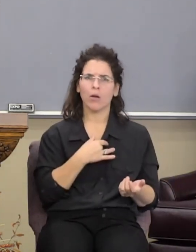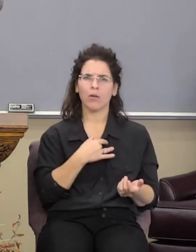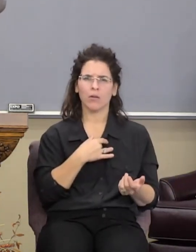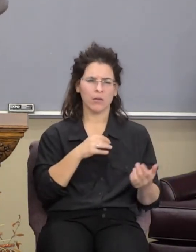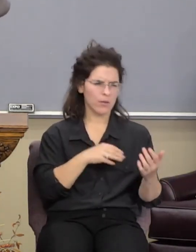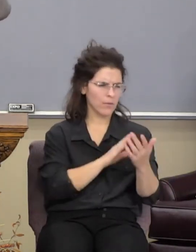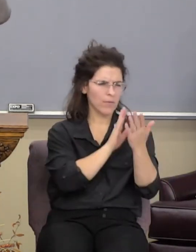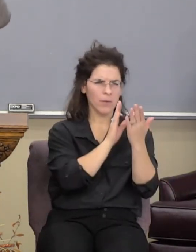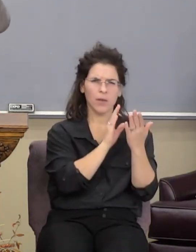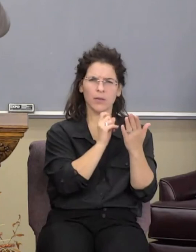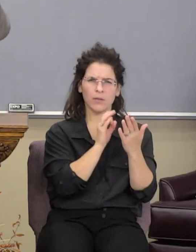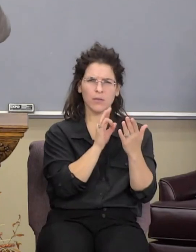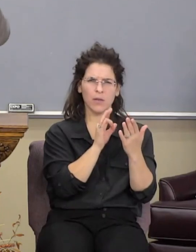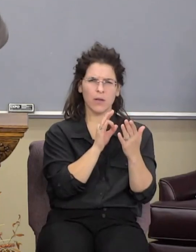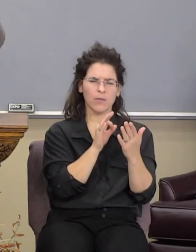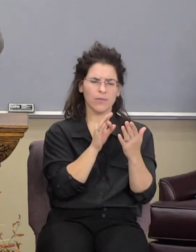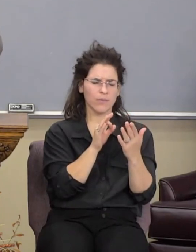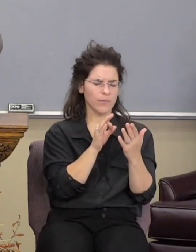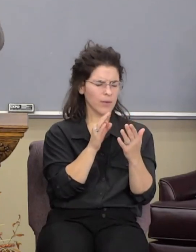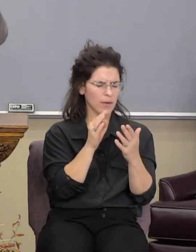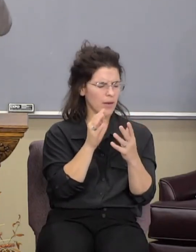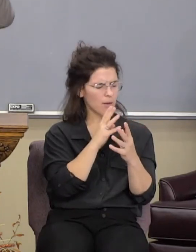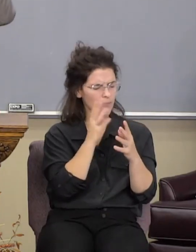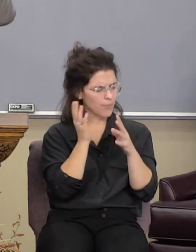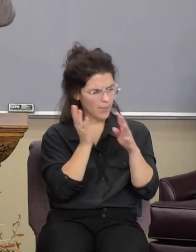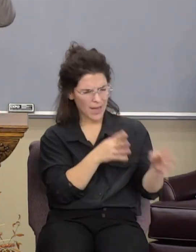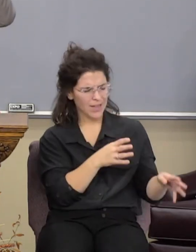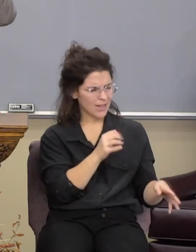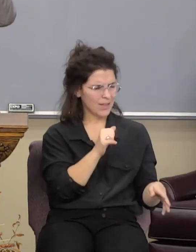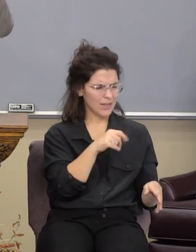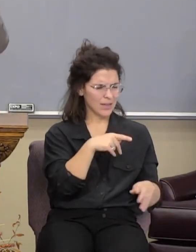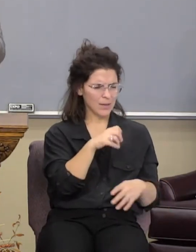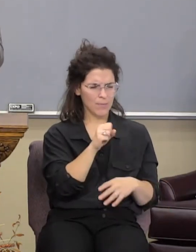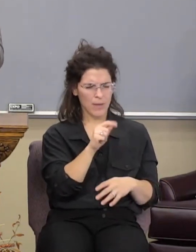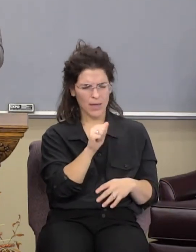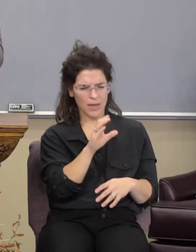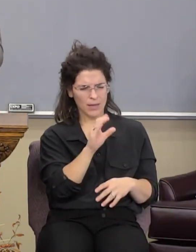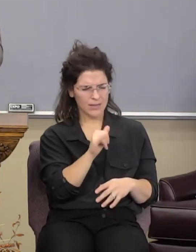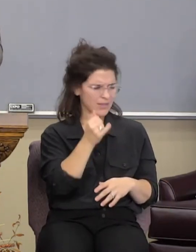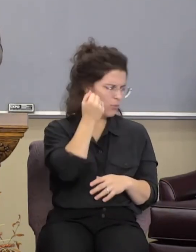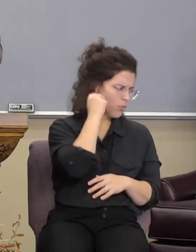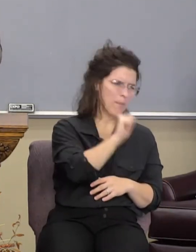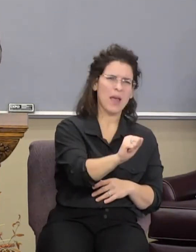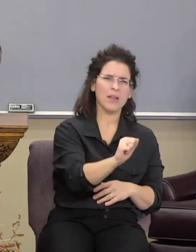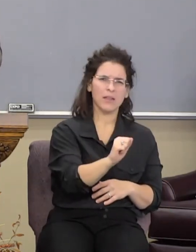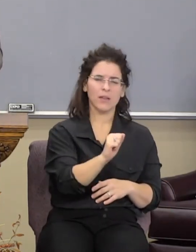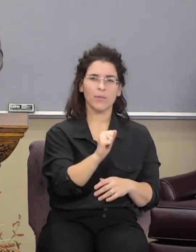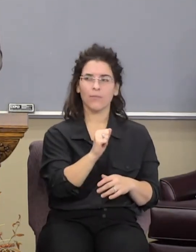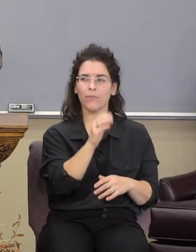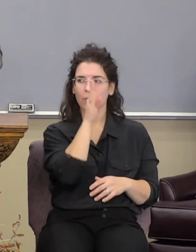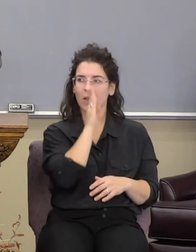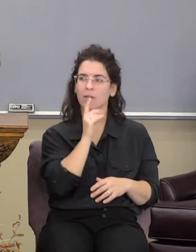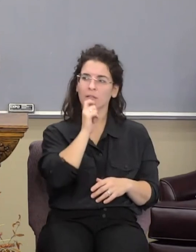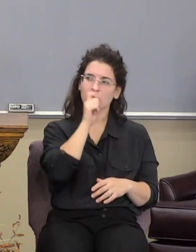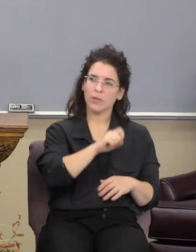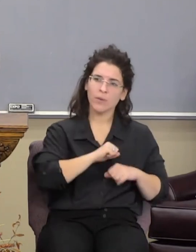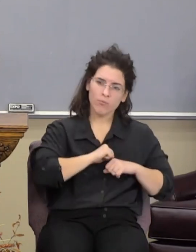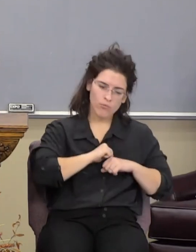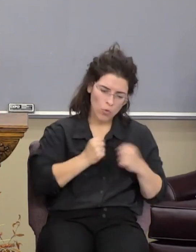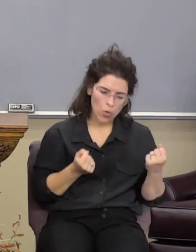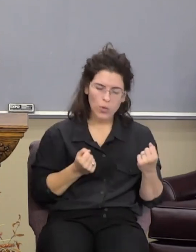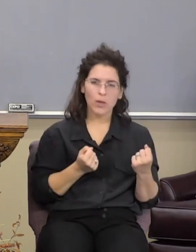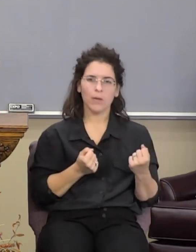face of apostasy, in the face of rebellion. God says, you better be